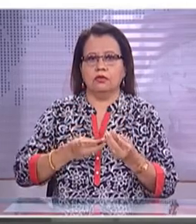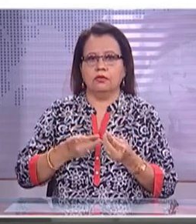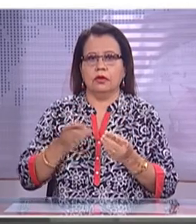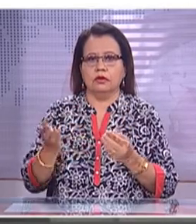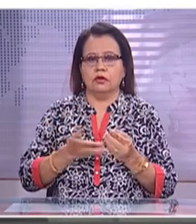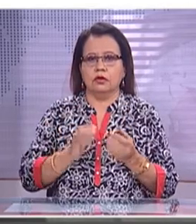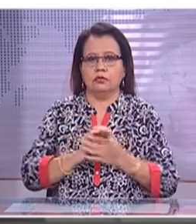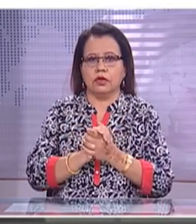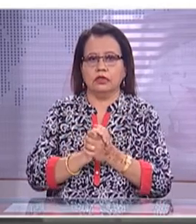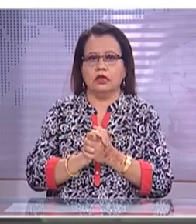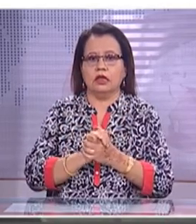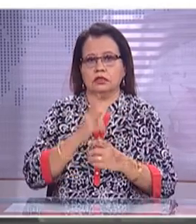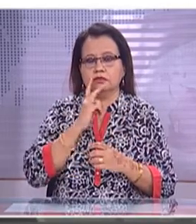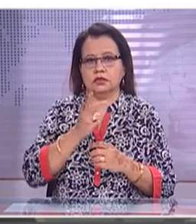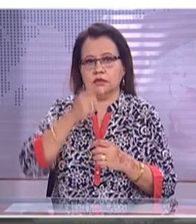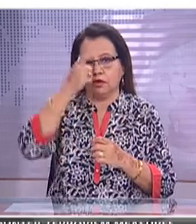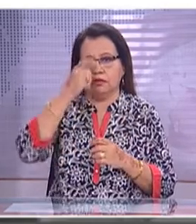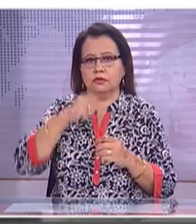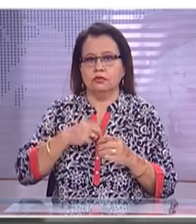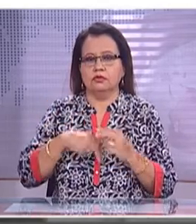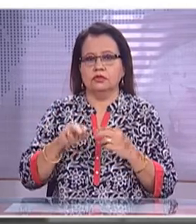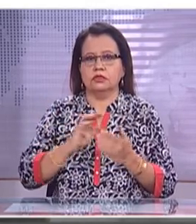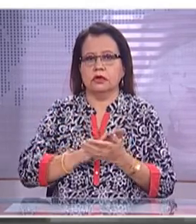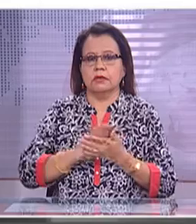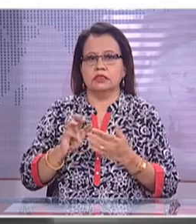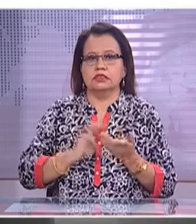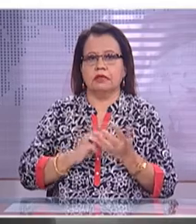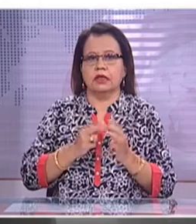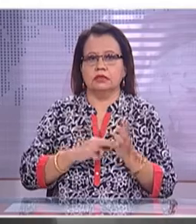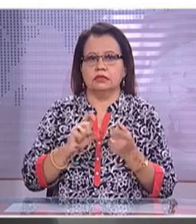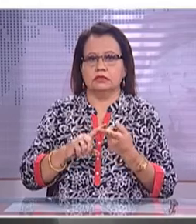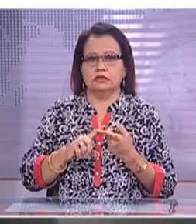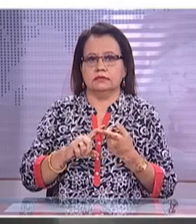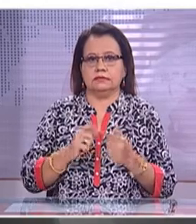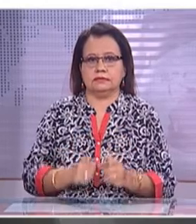community has to come together to face the challenges posed by this menace.